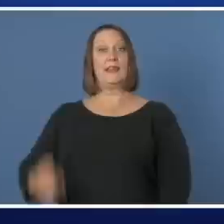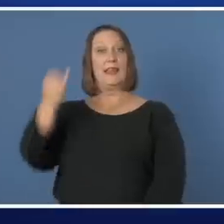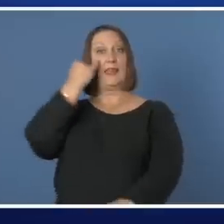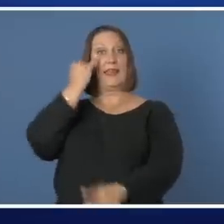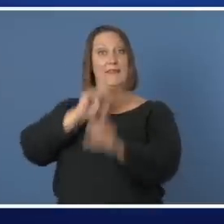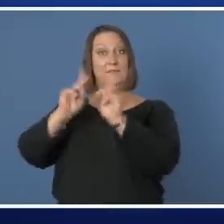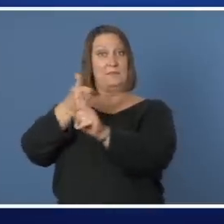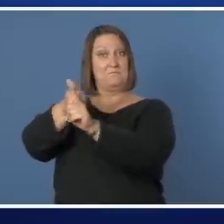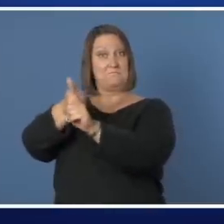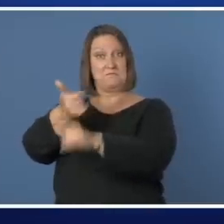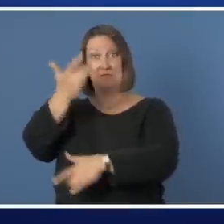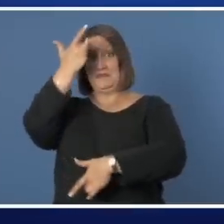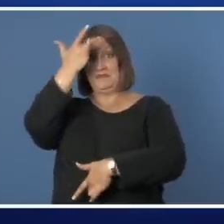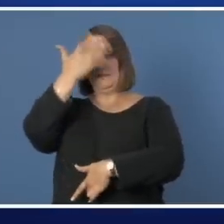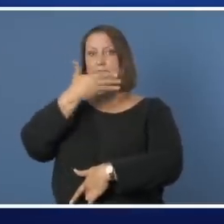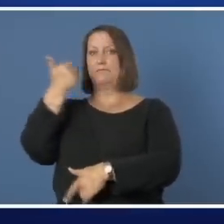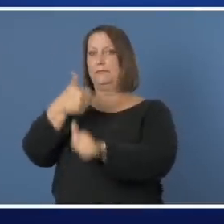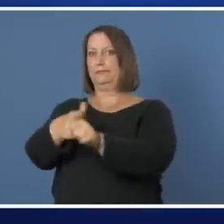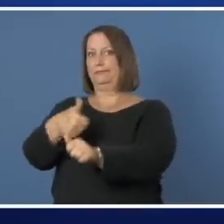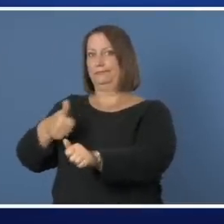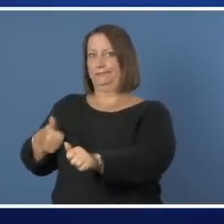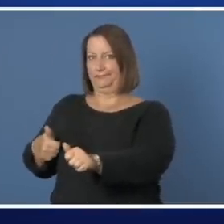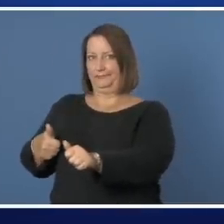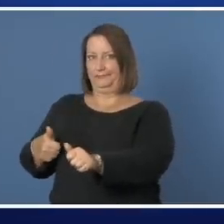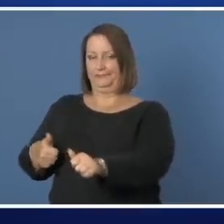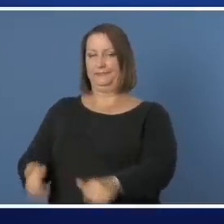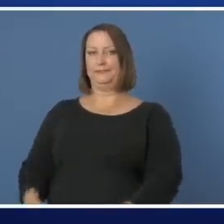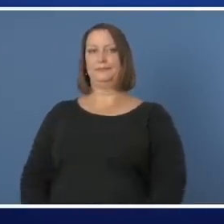stay away from those who are sick